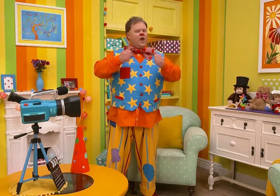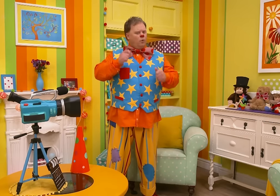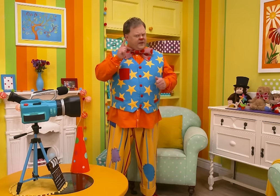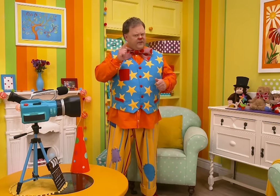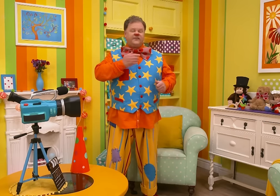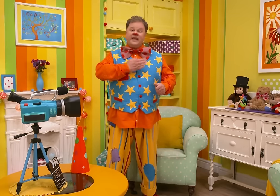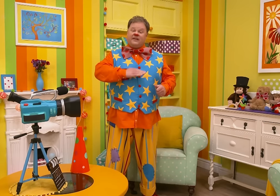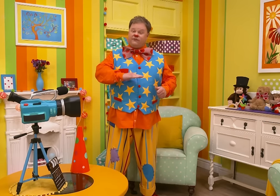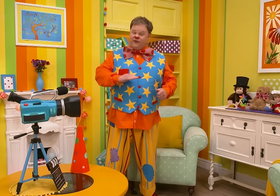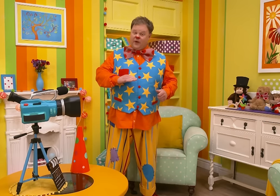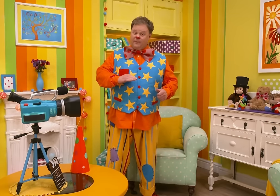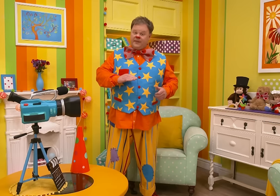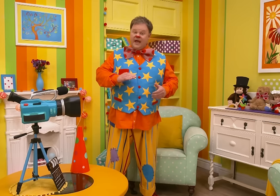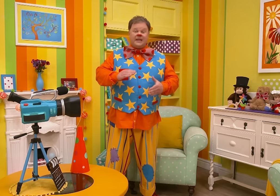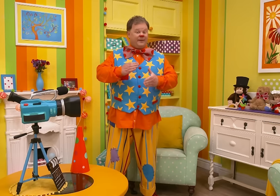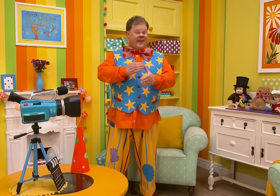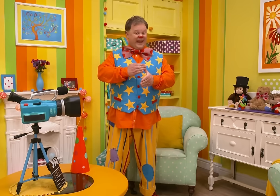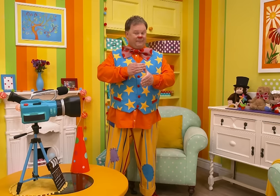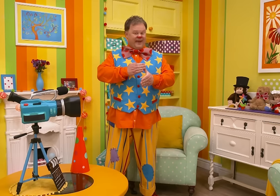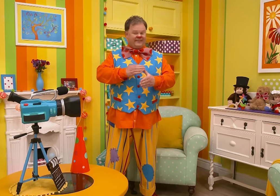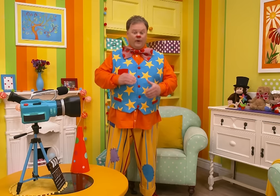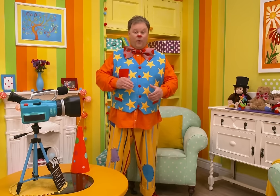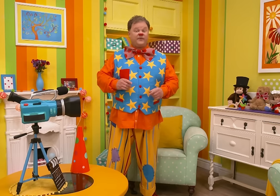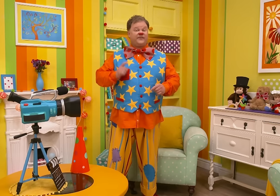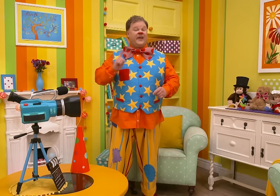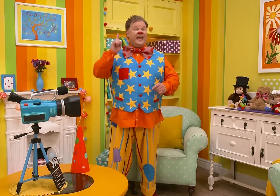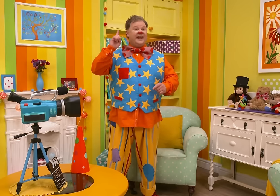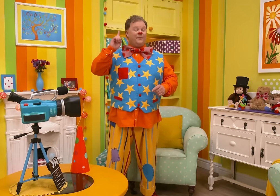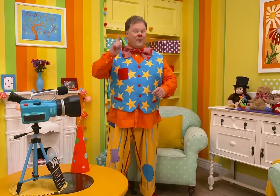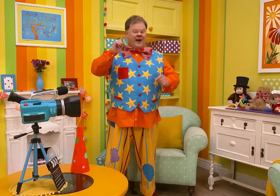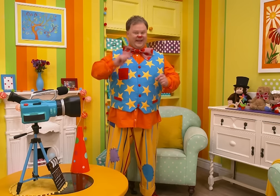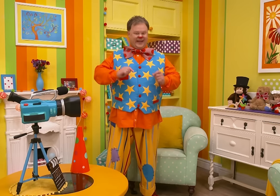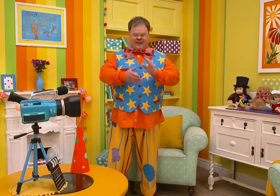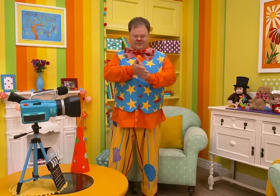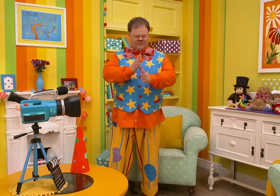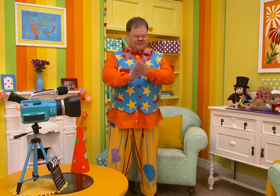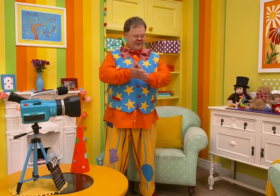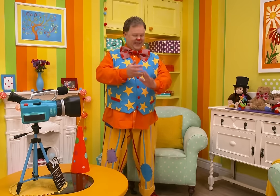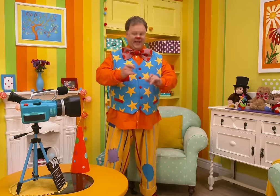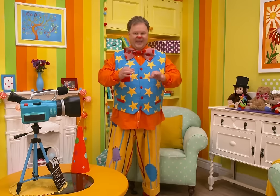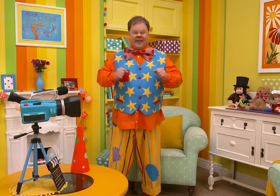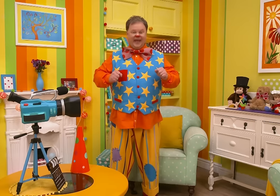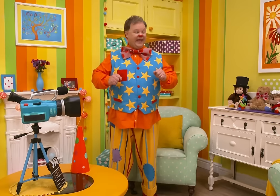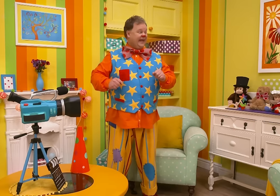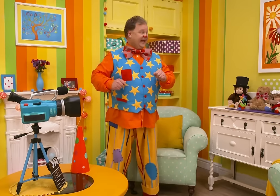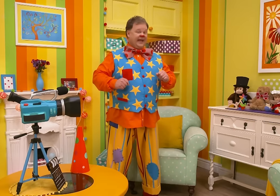We just need to film the beginning bit, or scene 1. Are you directing, Mr.